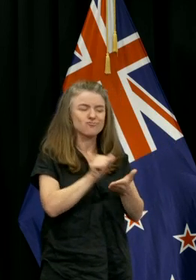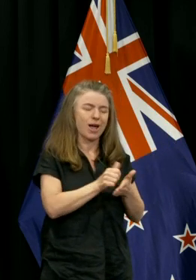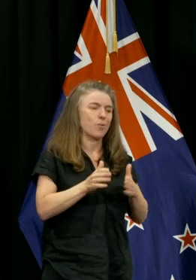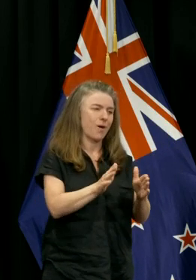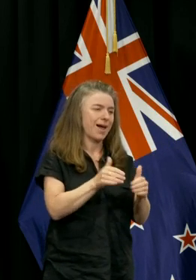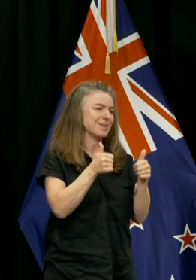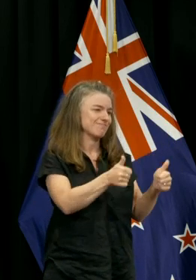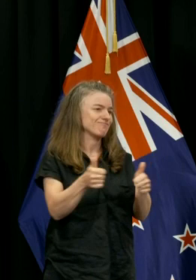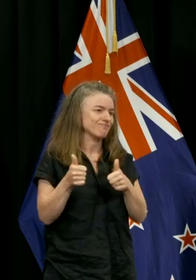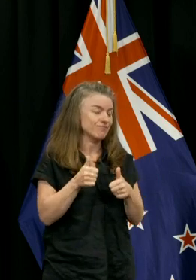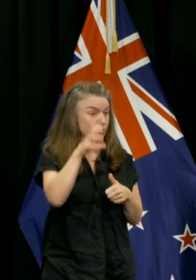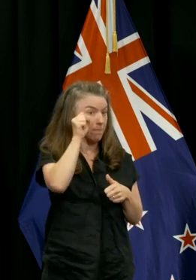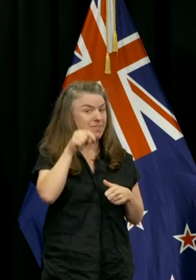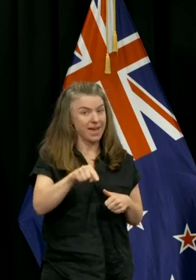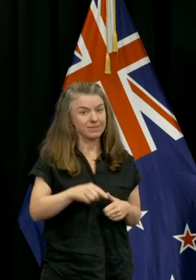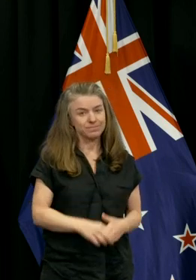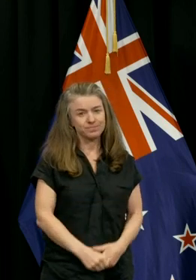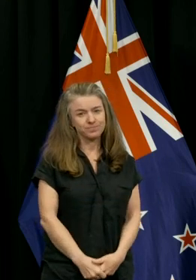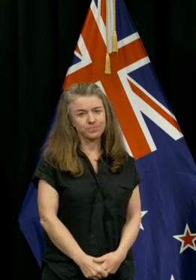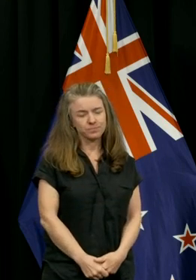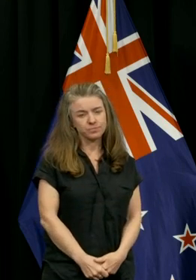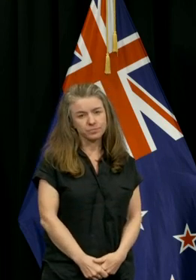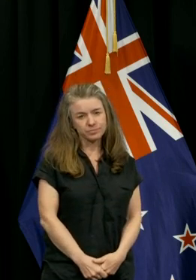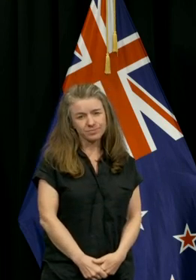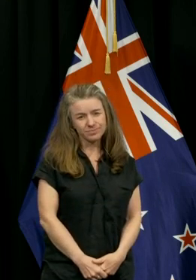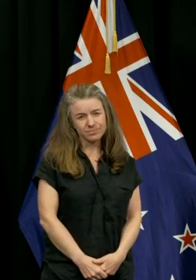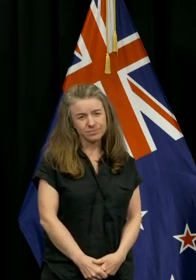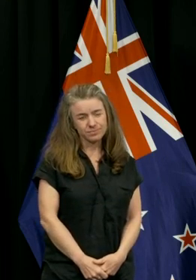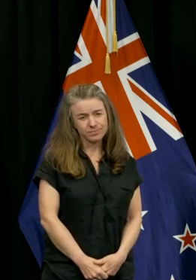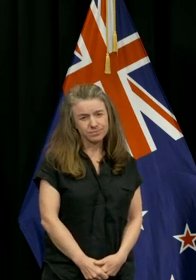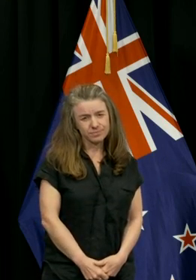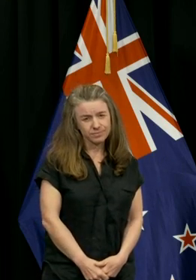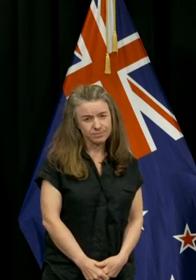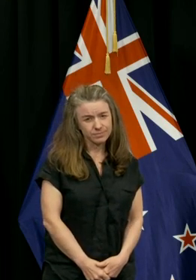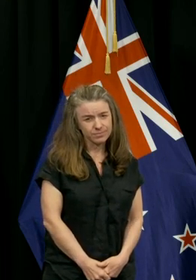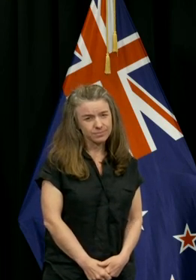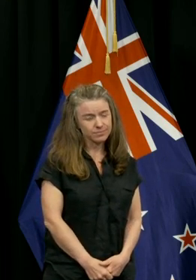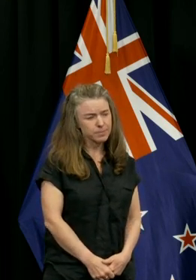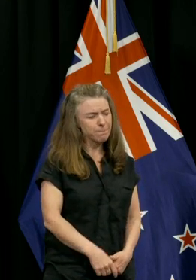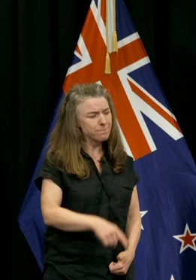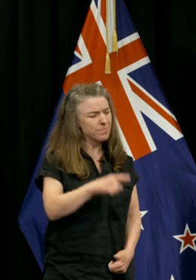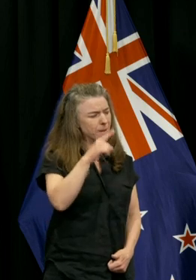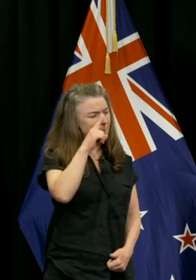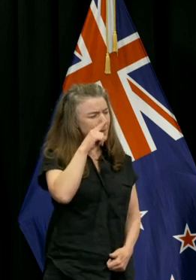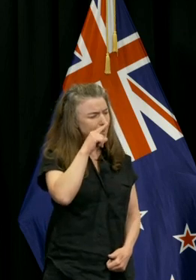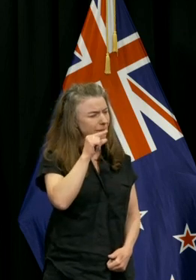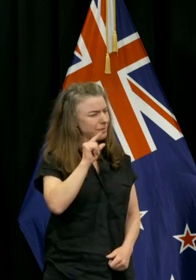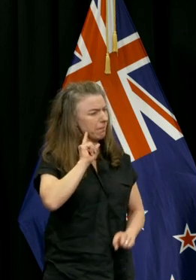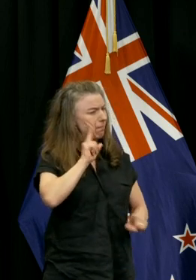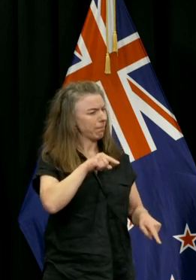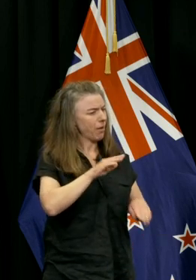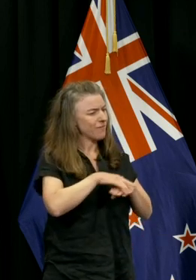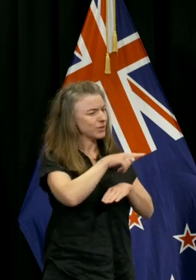Zealanders. Given how slow people were to react to your messages around panic buying, are you actually